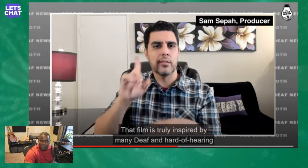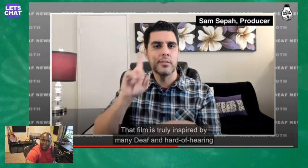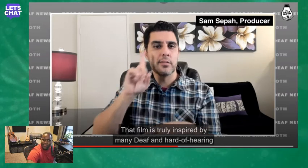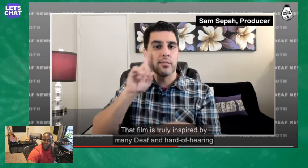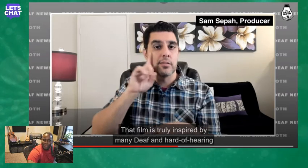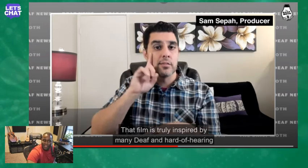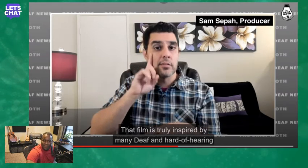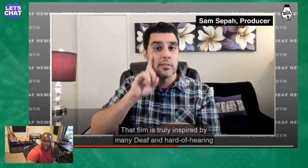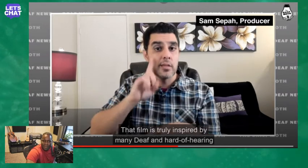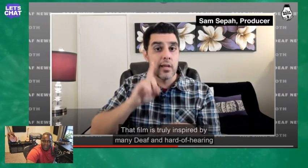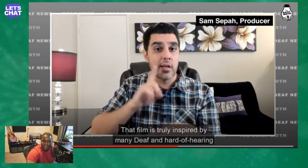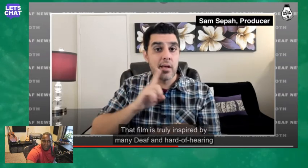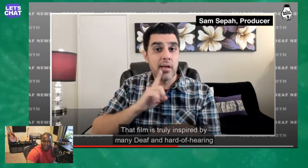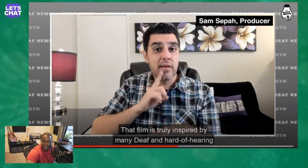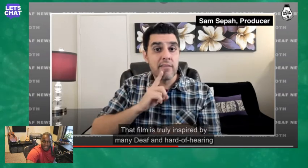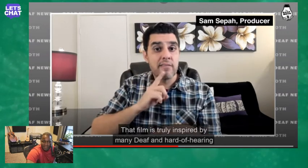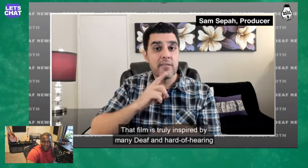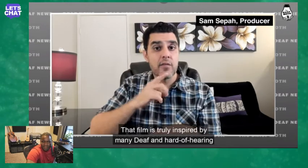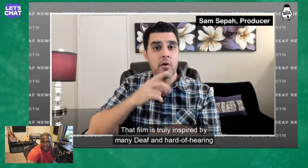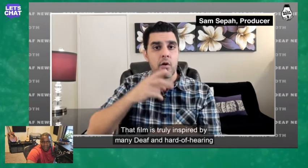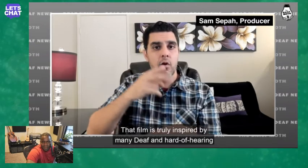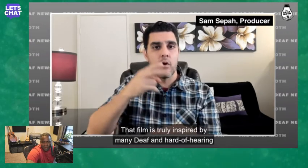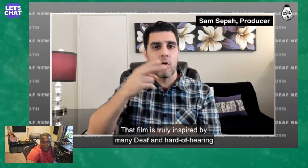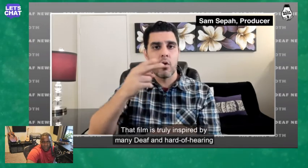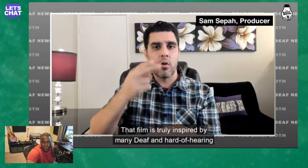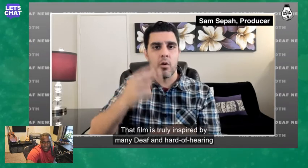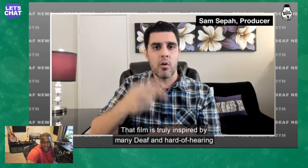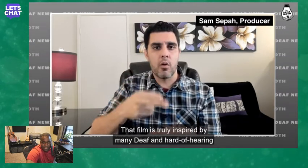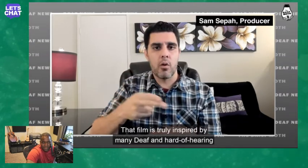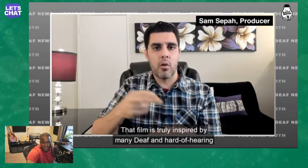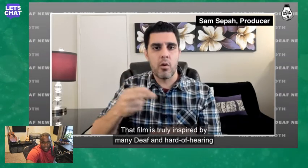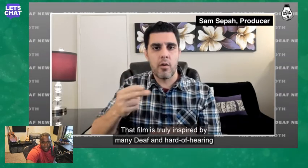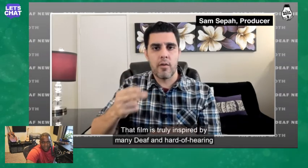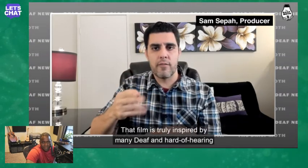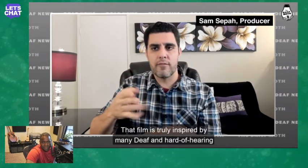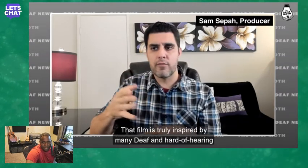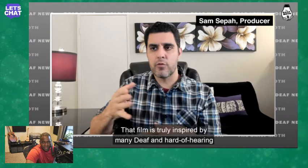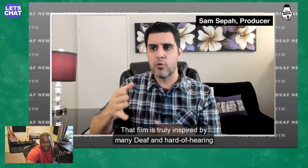or inspirational? That's what I want to see if he said. Real,